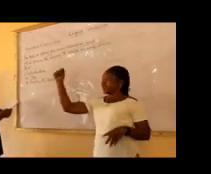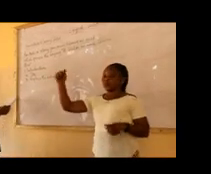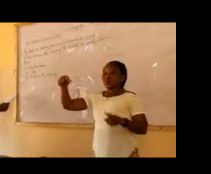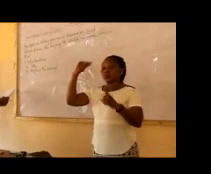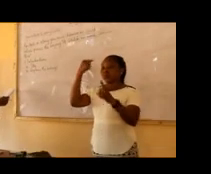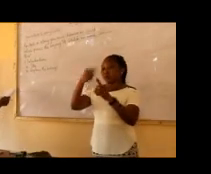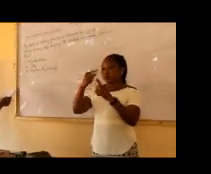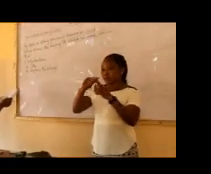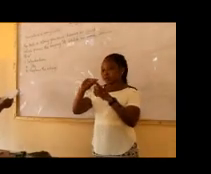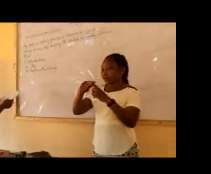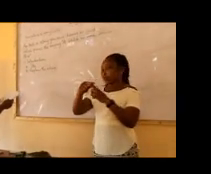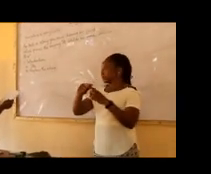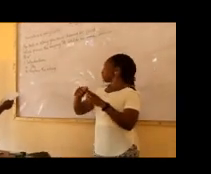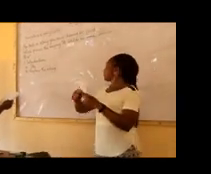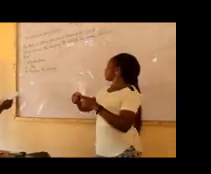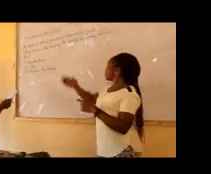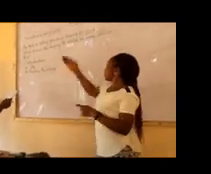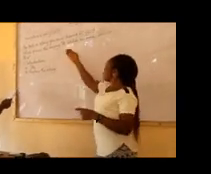That is your number 1.